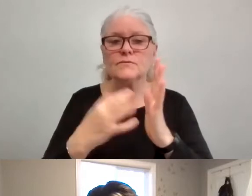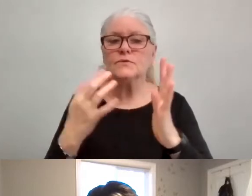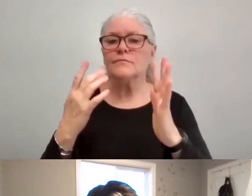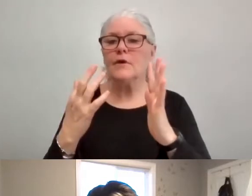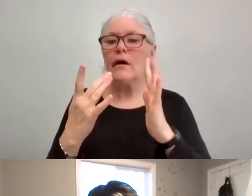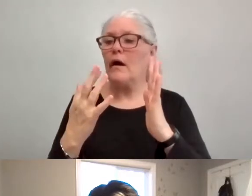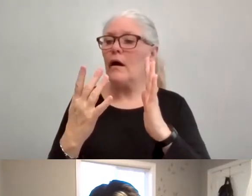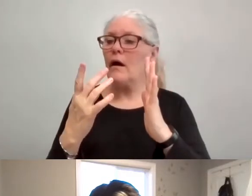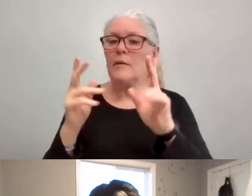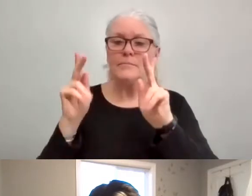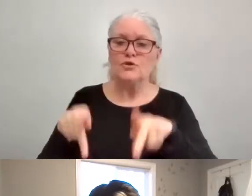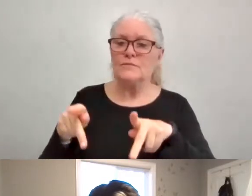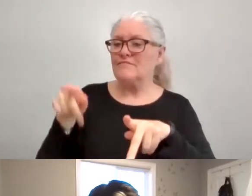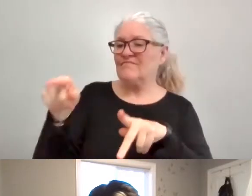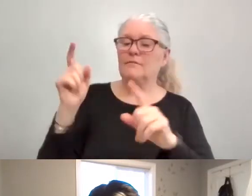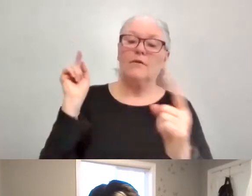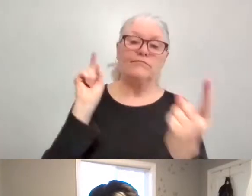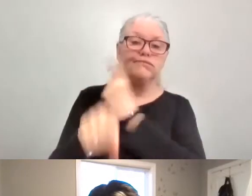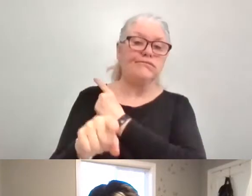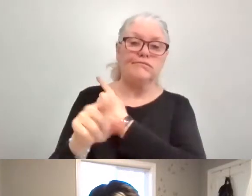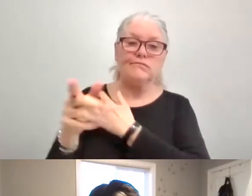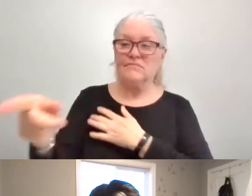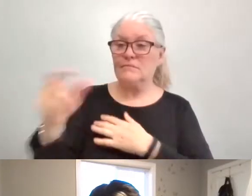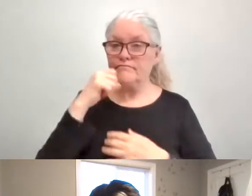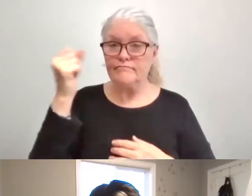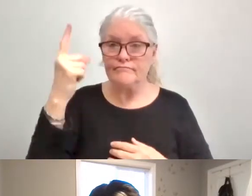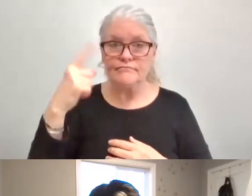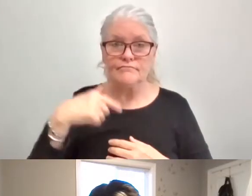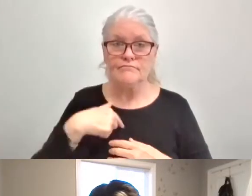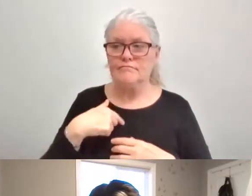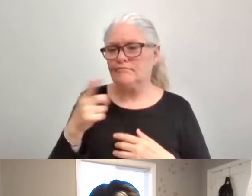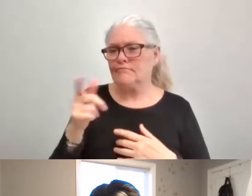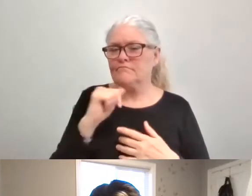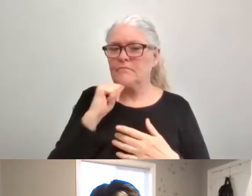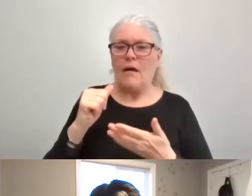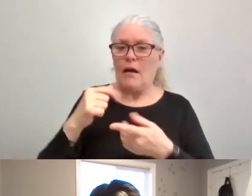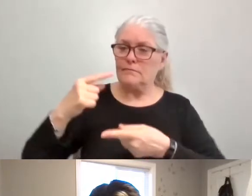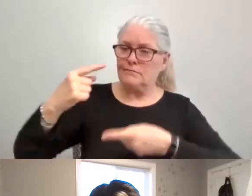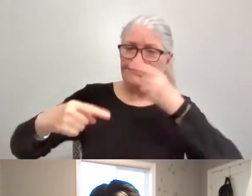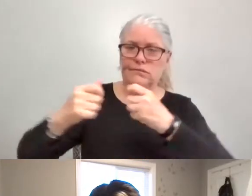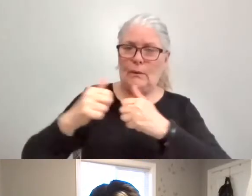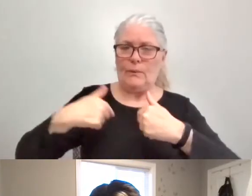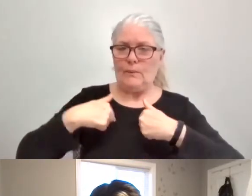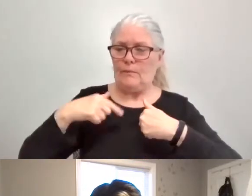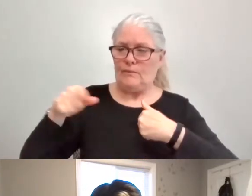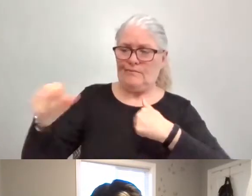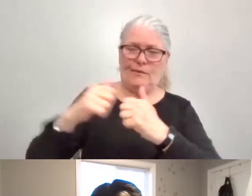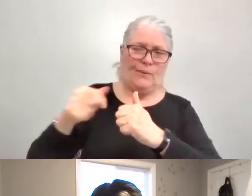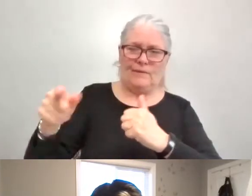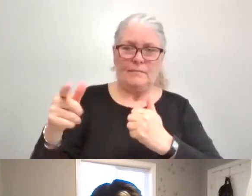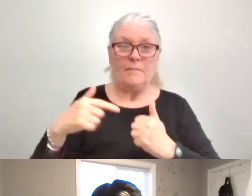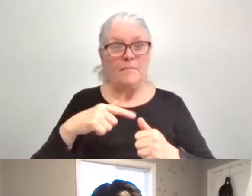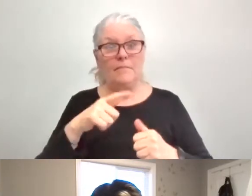just don't get it. And you're like, well, actually, you know, I'm not debating, it is what it is. But when somebody in my